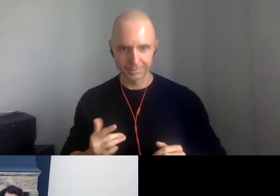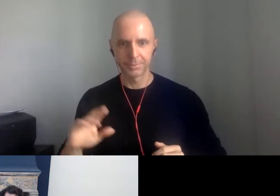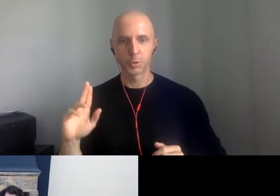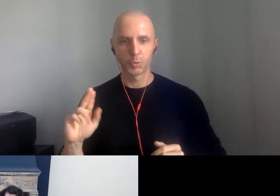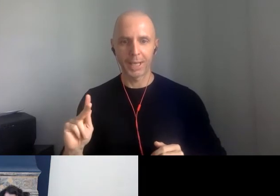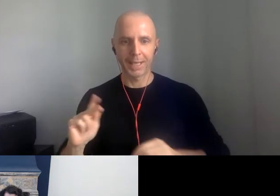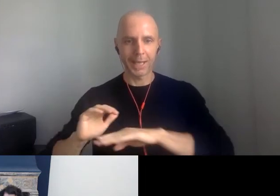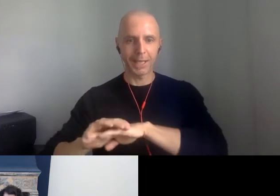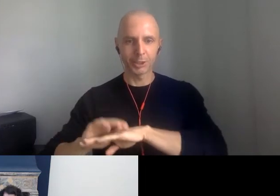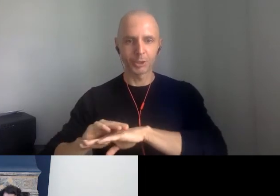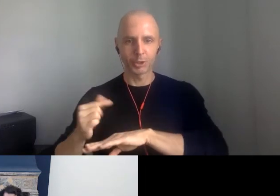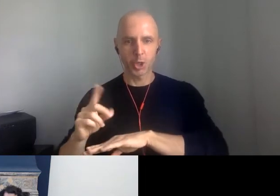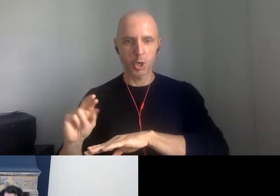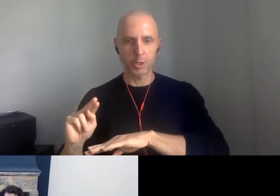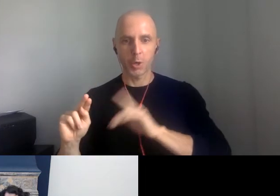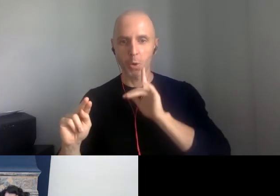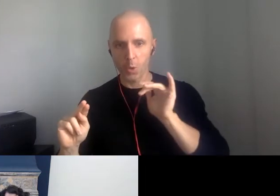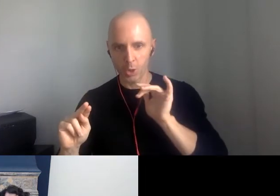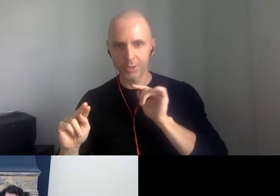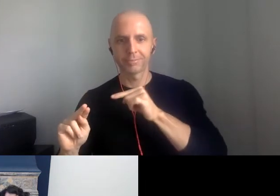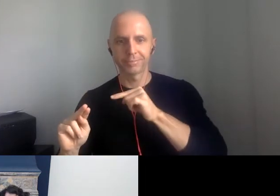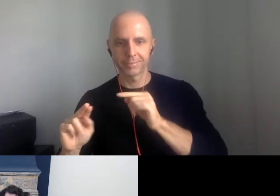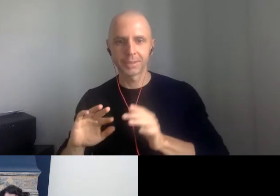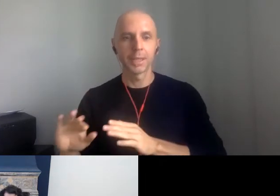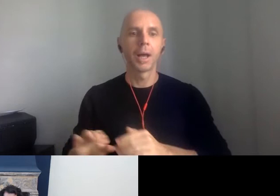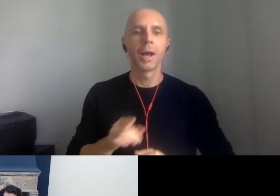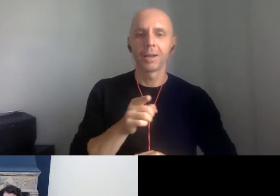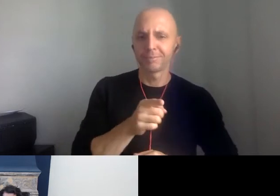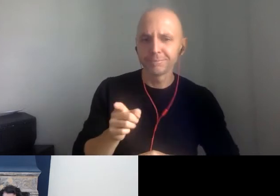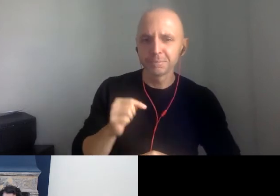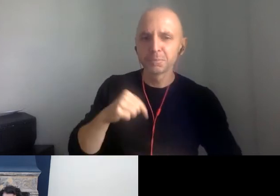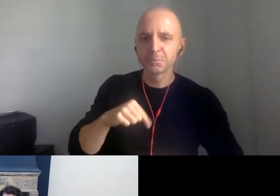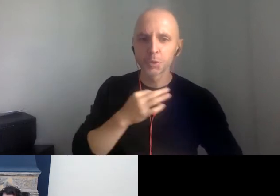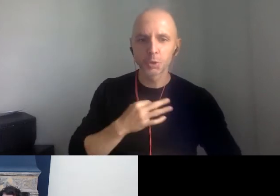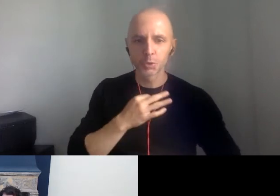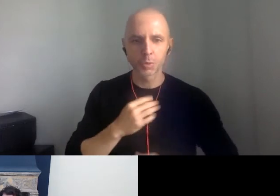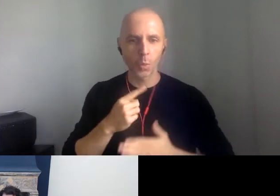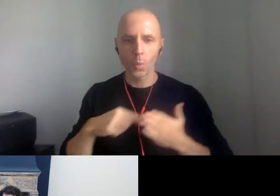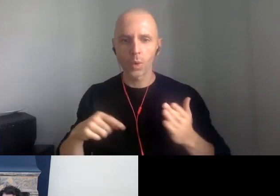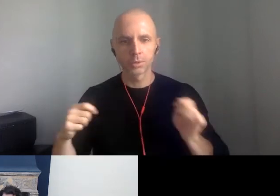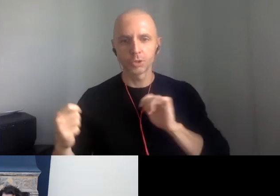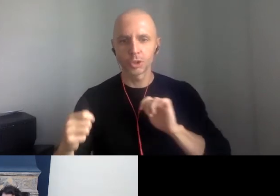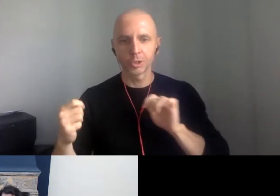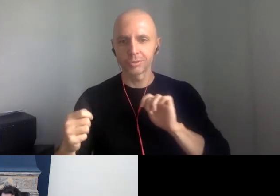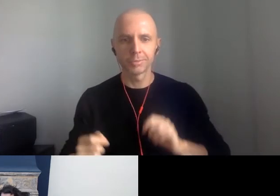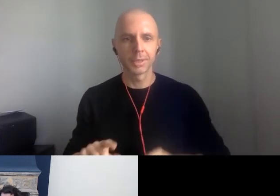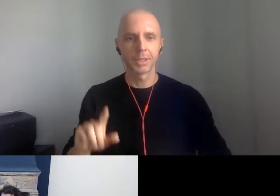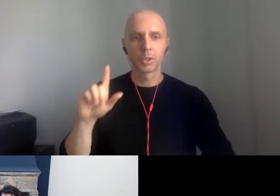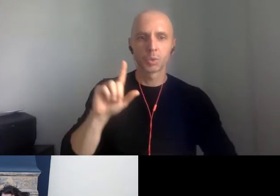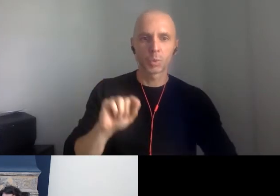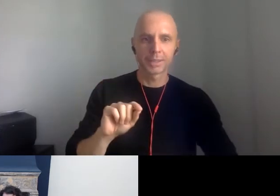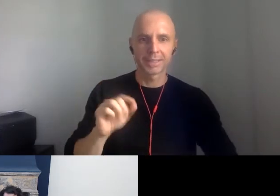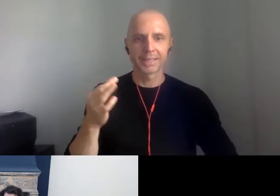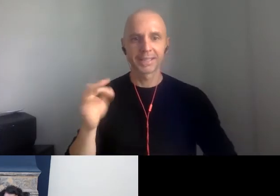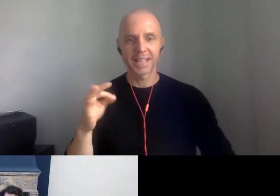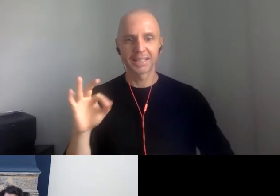So, you might be asking yourself, what's changed in the garden? Well, we've been peat-free since 2019. As I'm sure